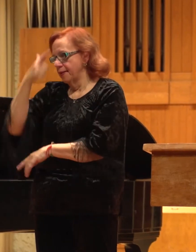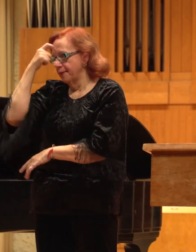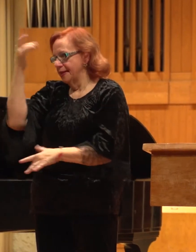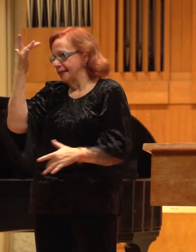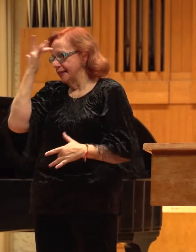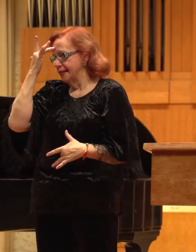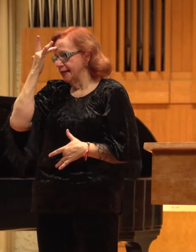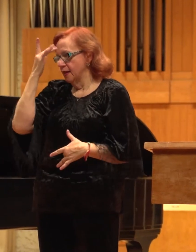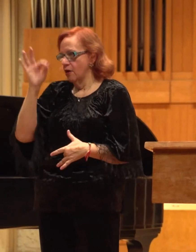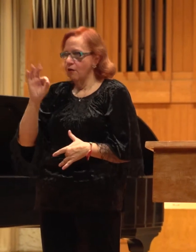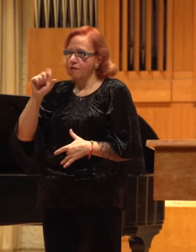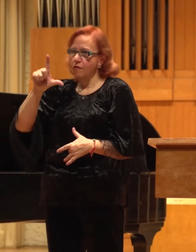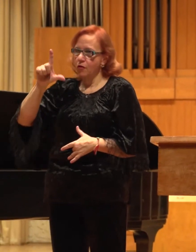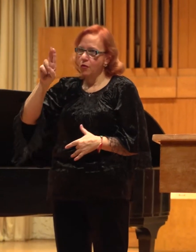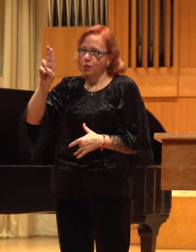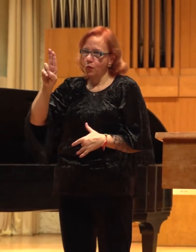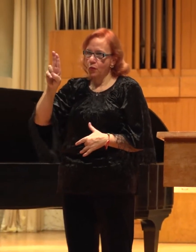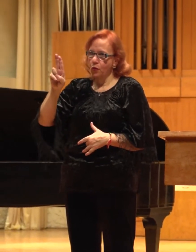flu.